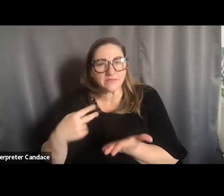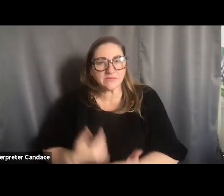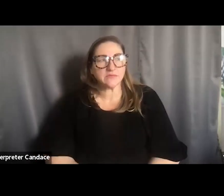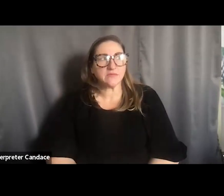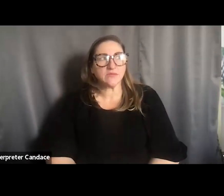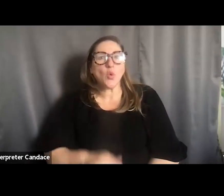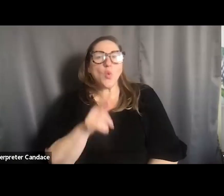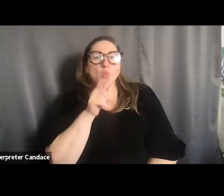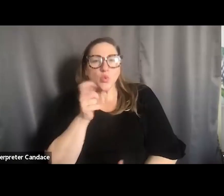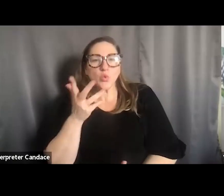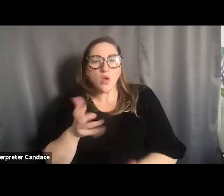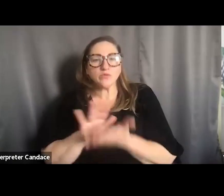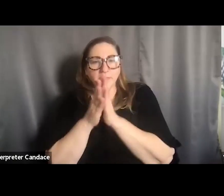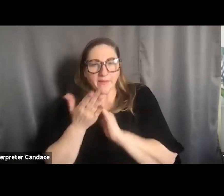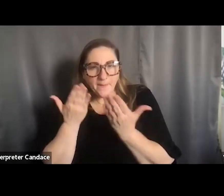to become?